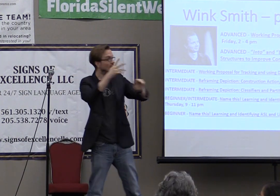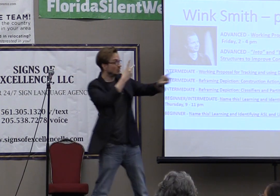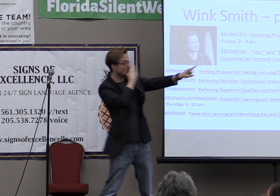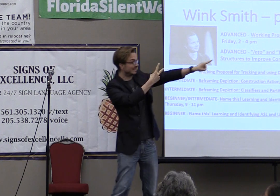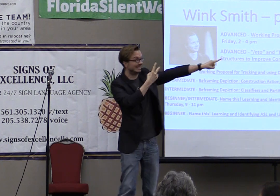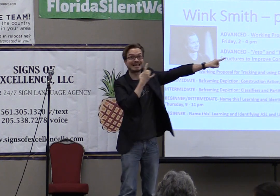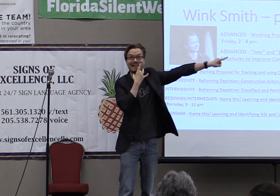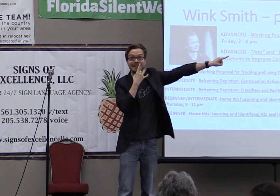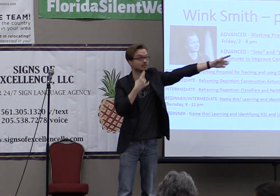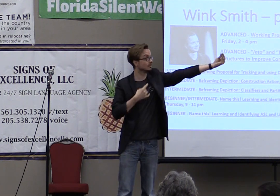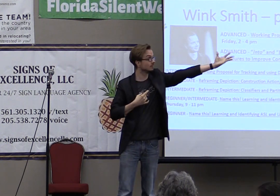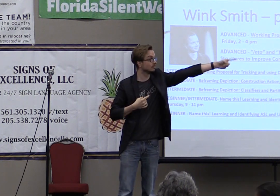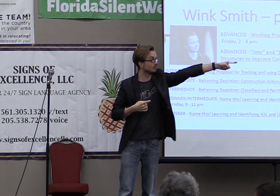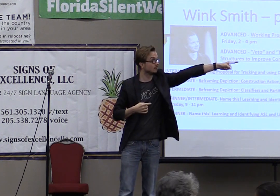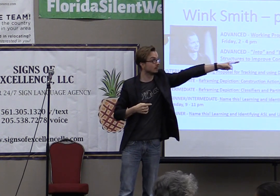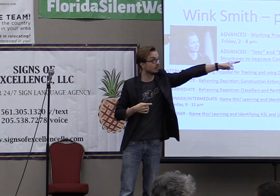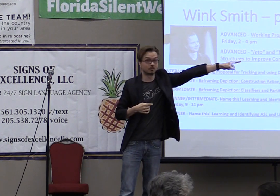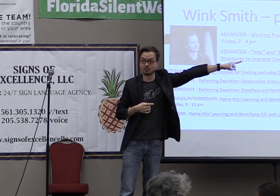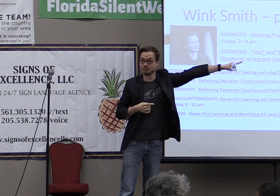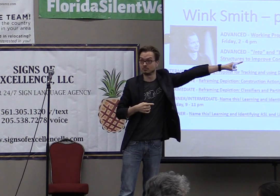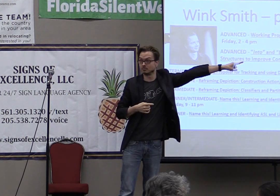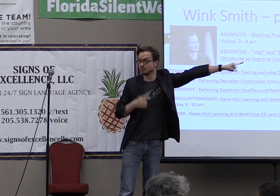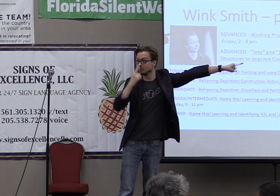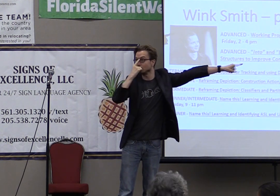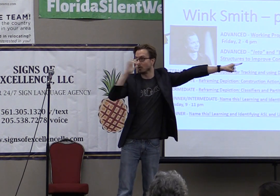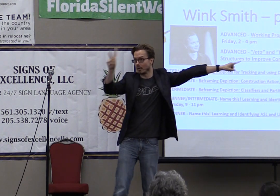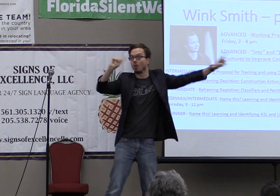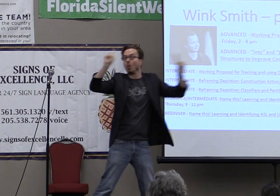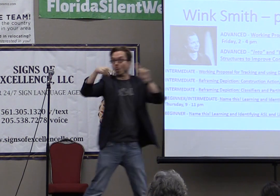Do you see the light over there?